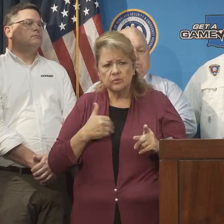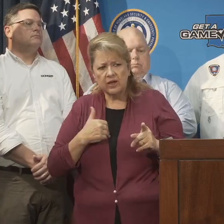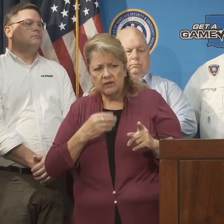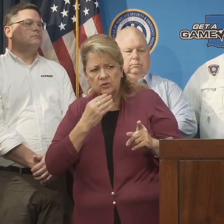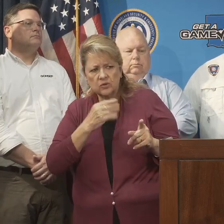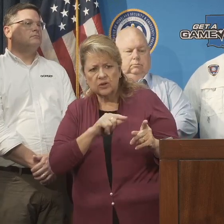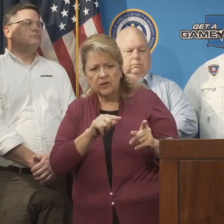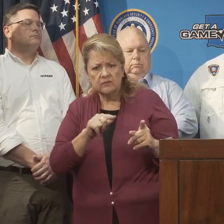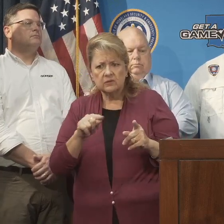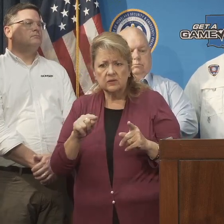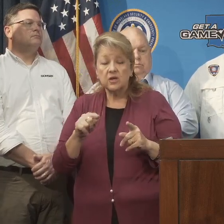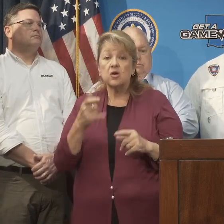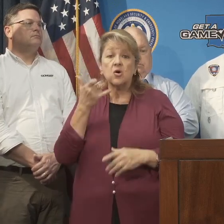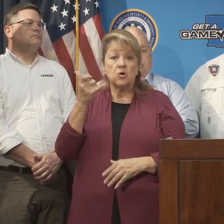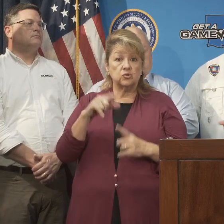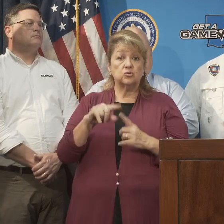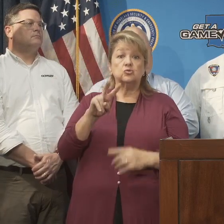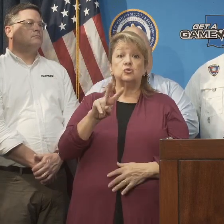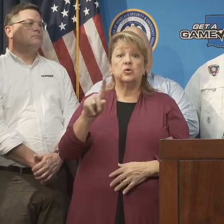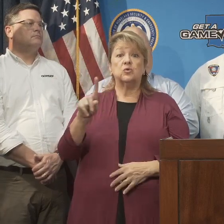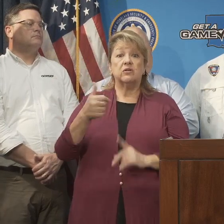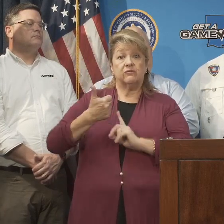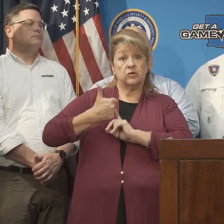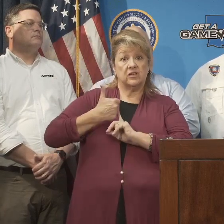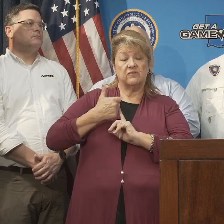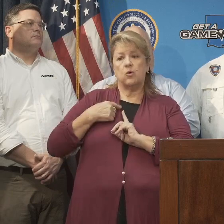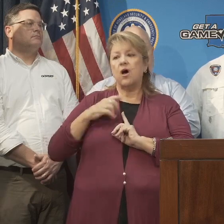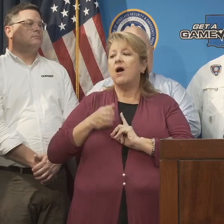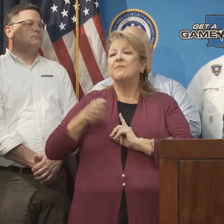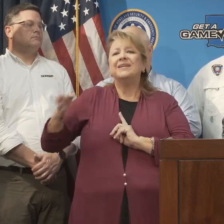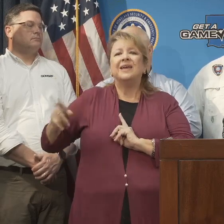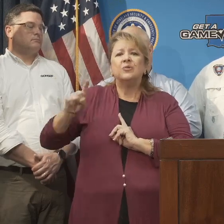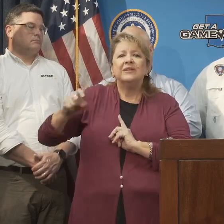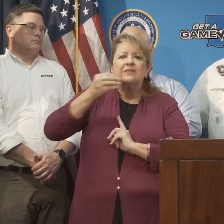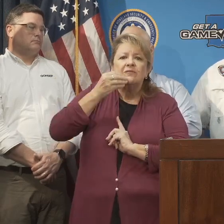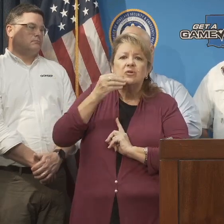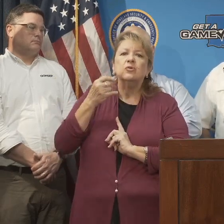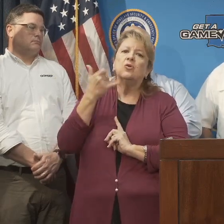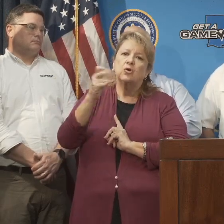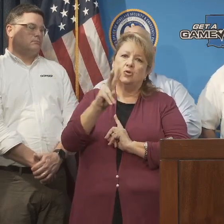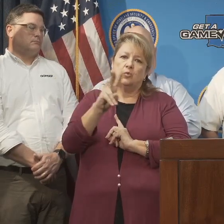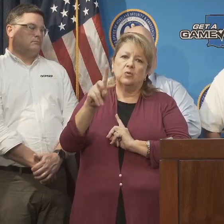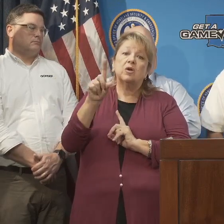they need. You can call 211 for yourself and for a neighbor. Thank you.